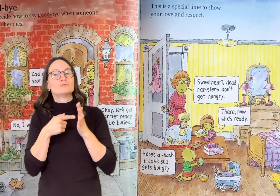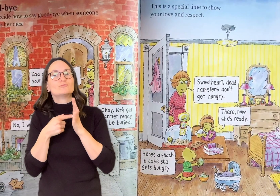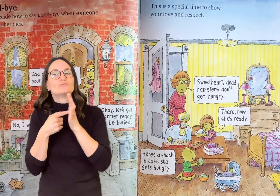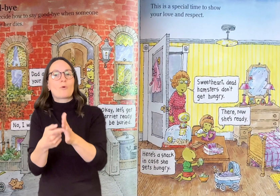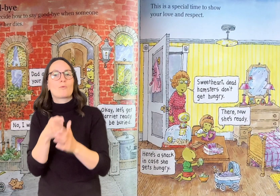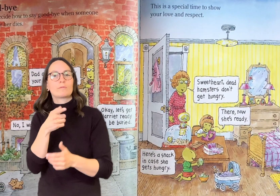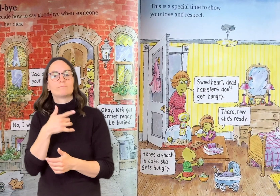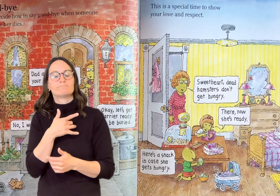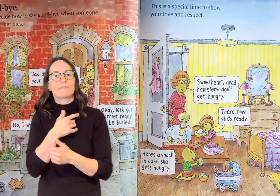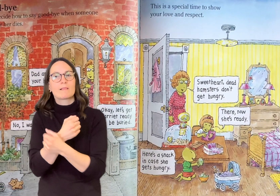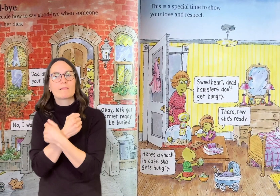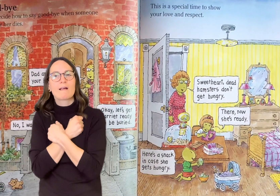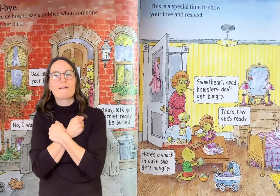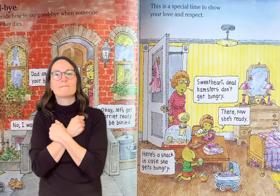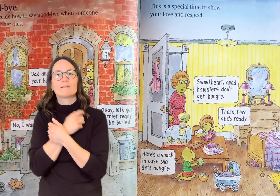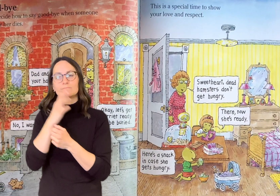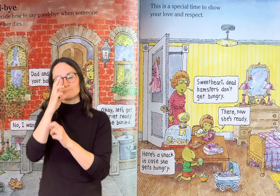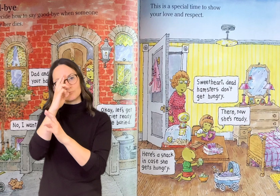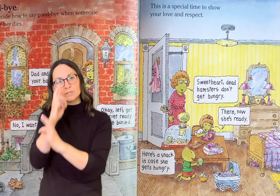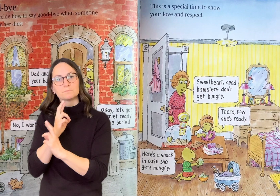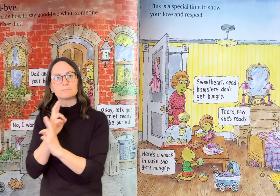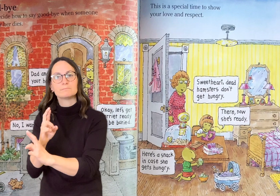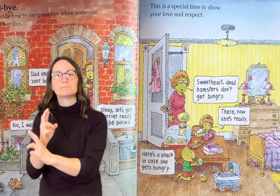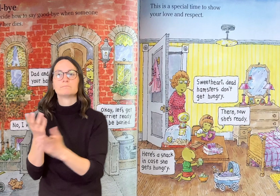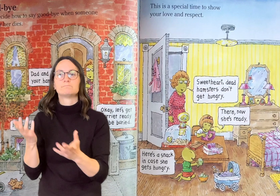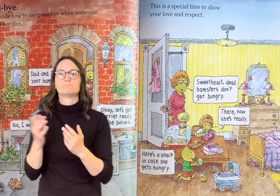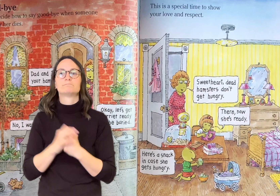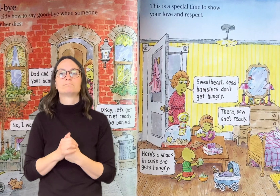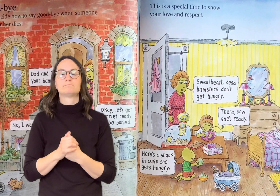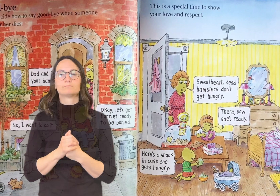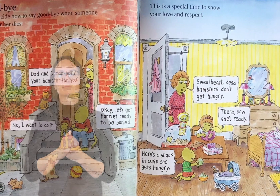This is a special time to show your love and respect.